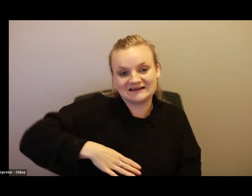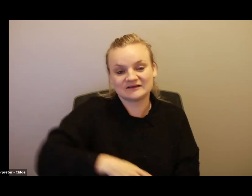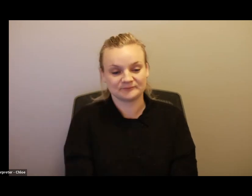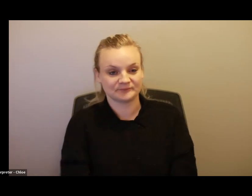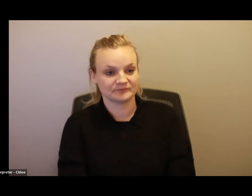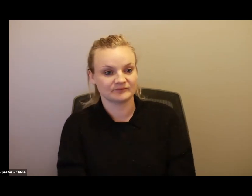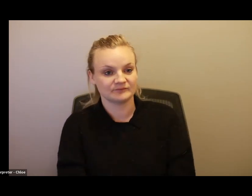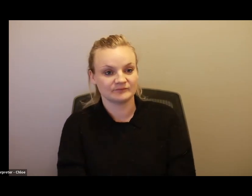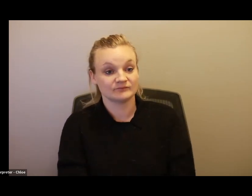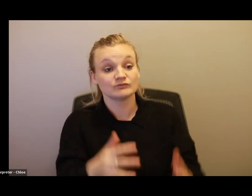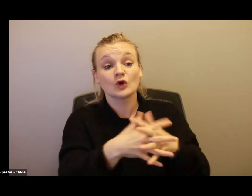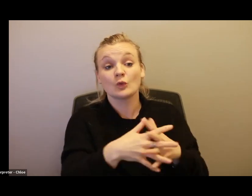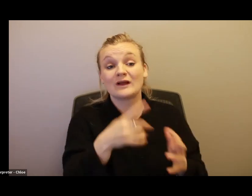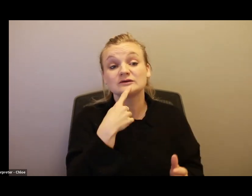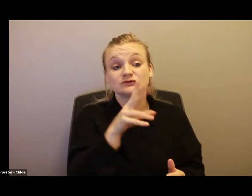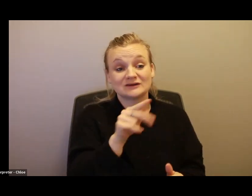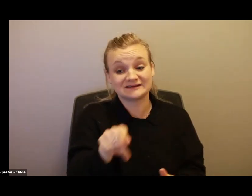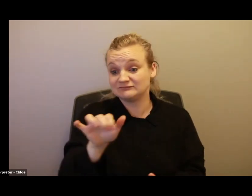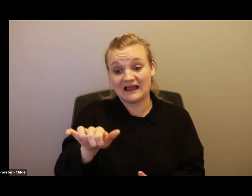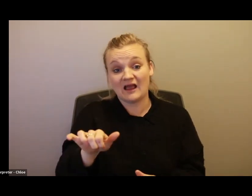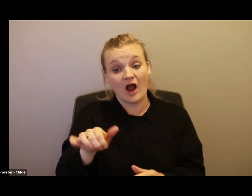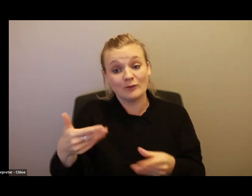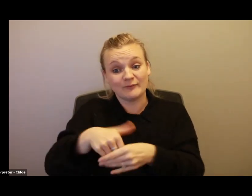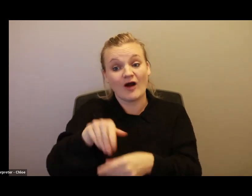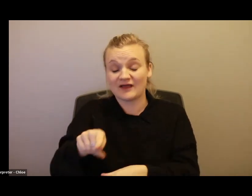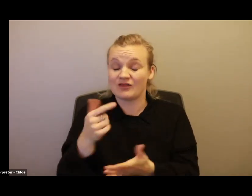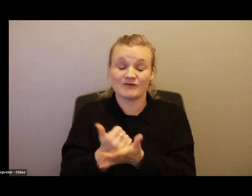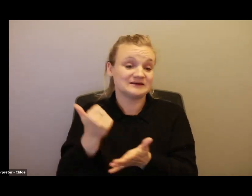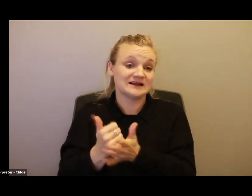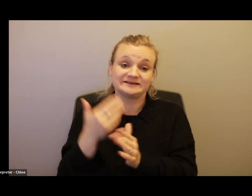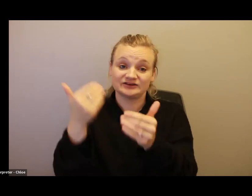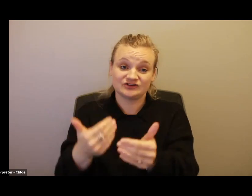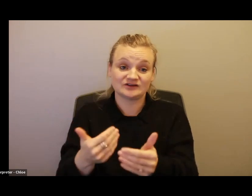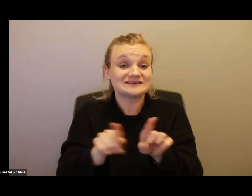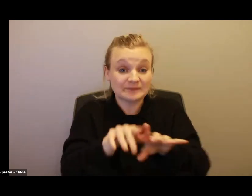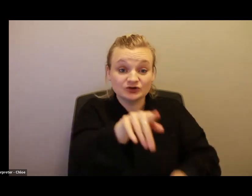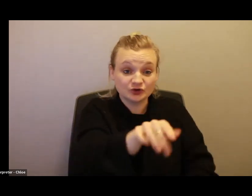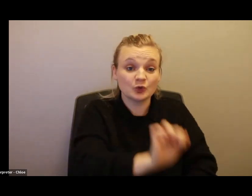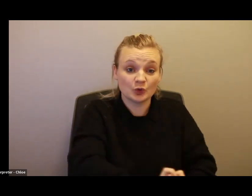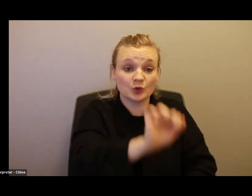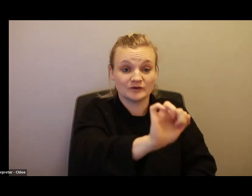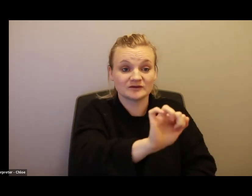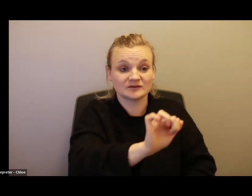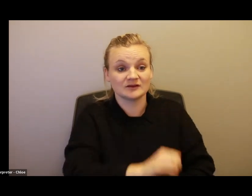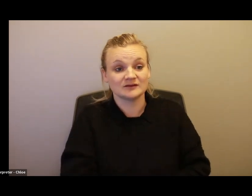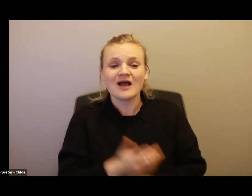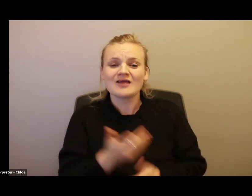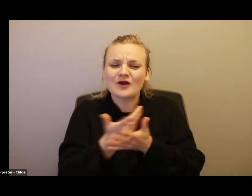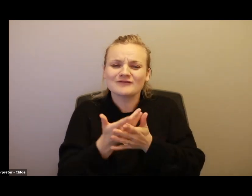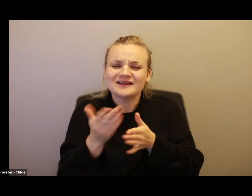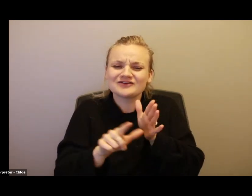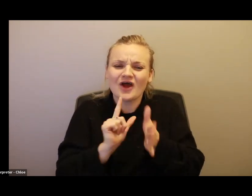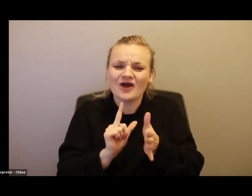Yeah, I was a part of that, and that was a great session, as was yours. And I ended up having a conversation earlier in dinner, which was just talking about